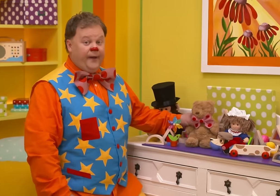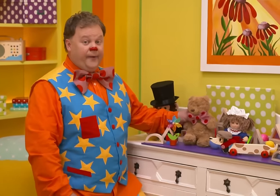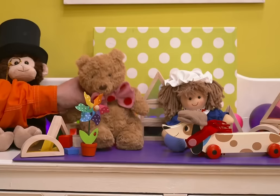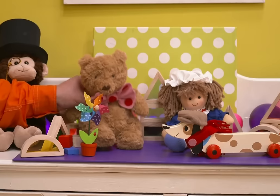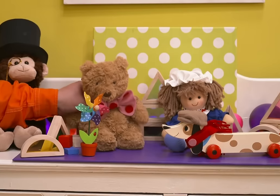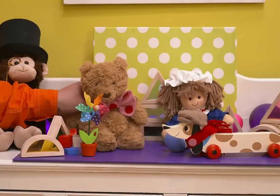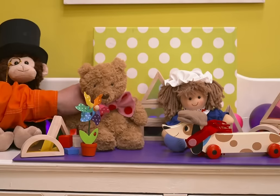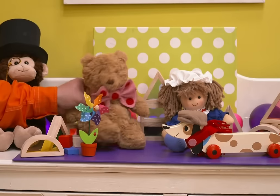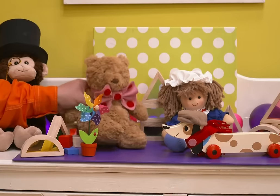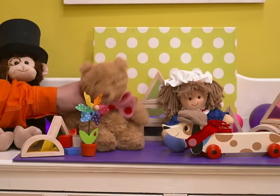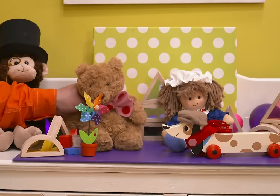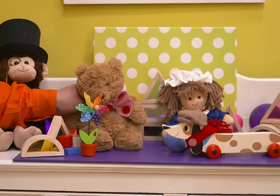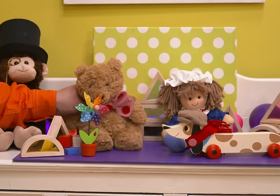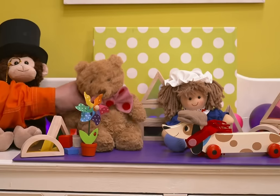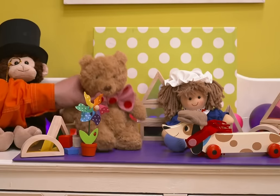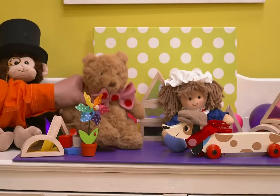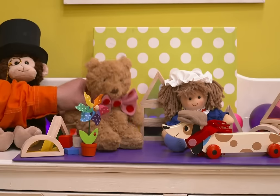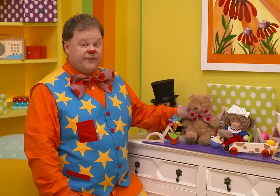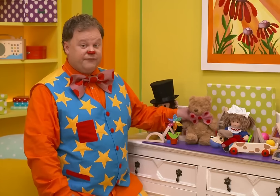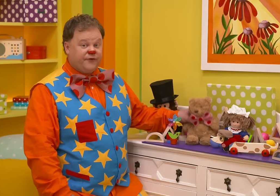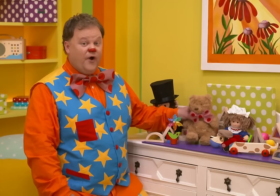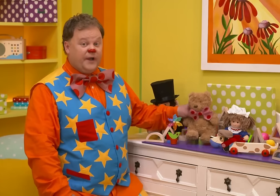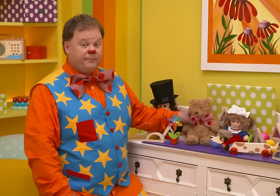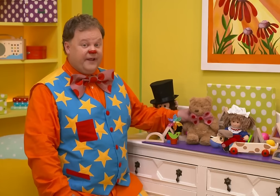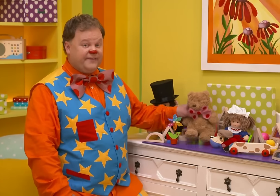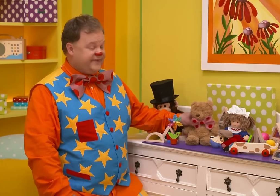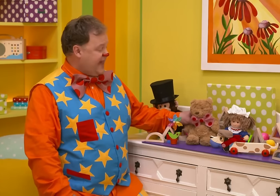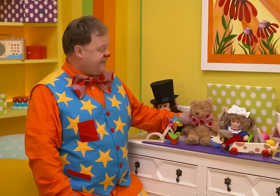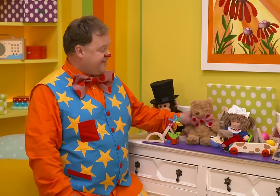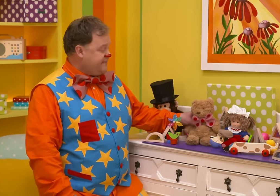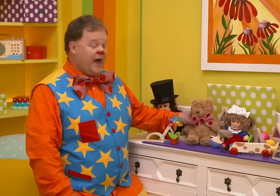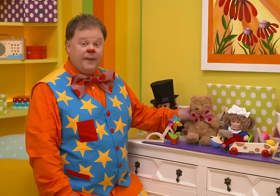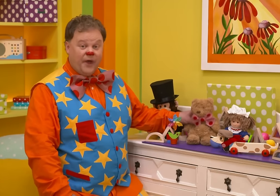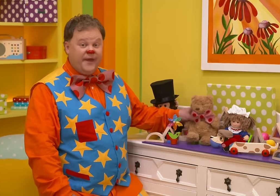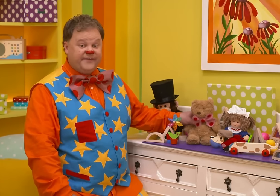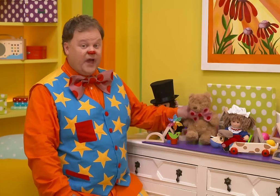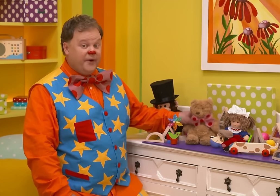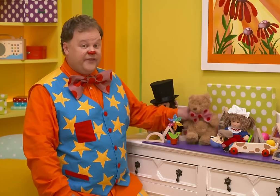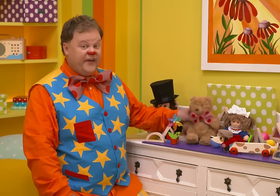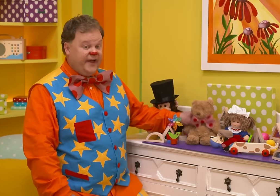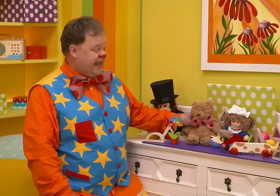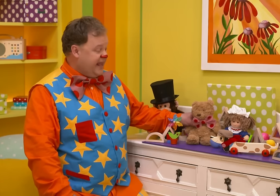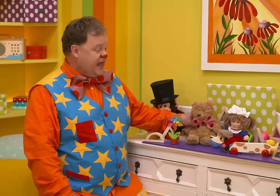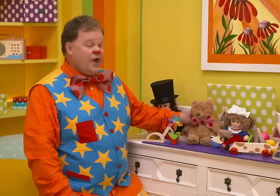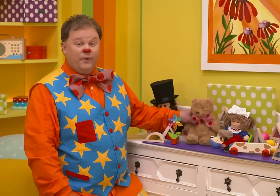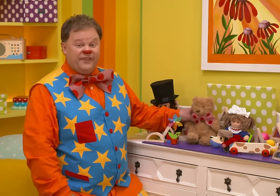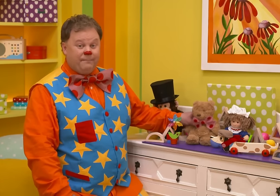Oh, I'm in search of the frog princess. I'm going to go on a journey with the